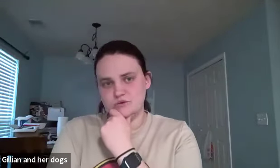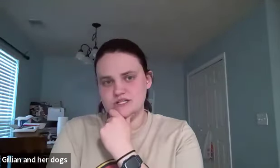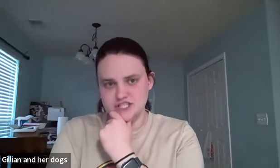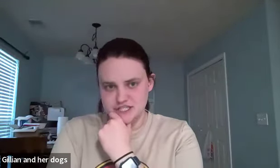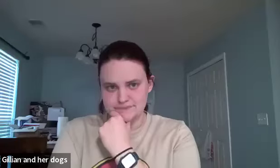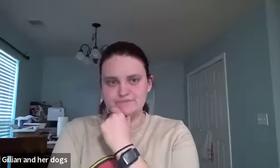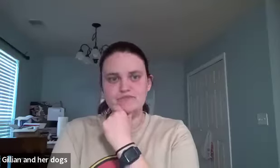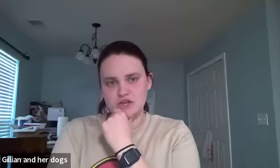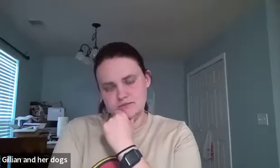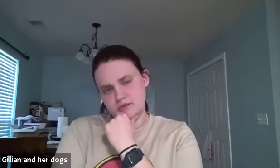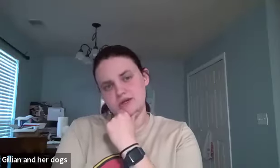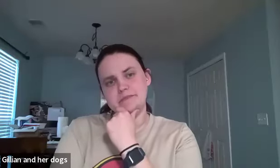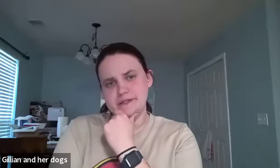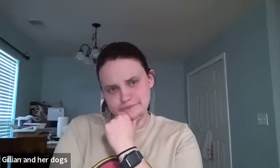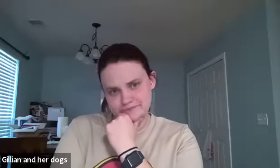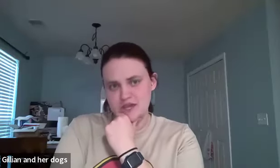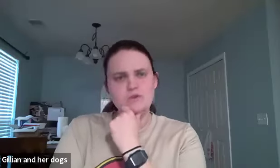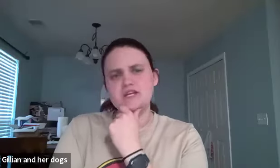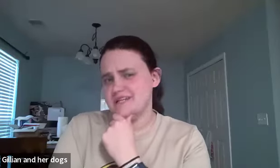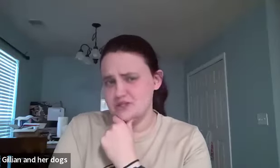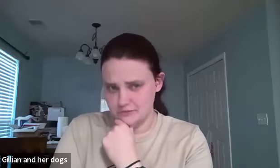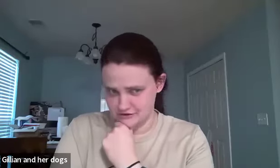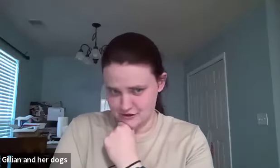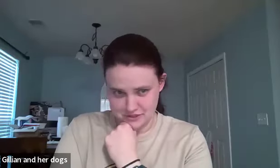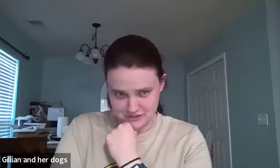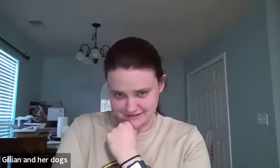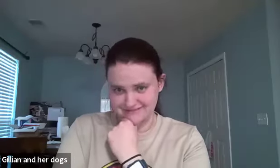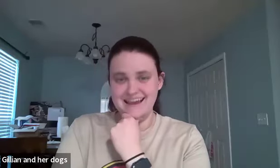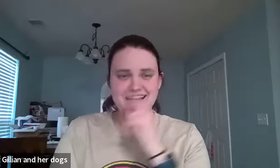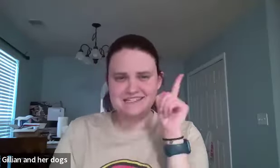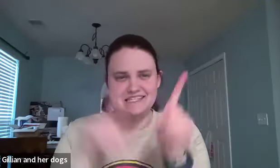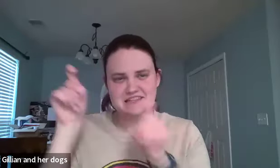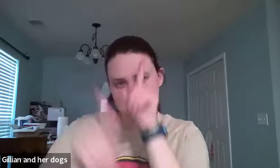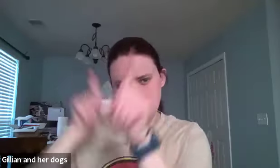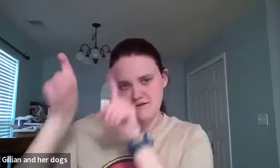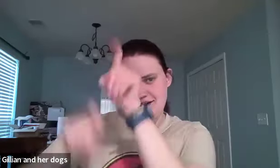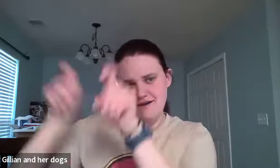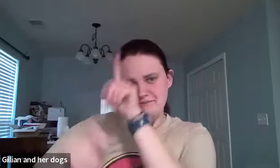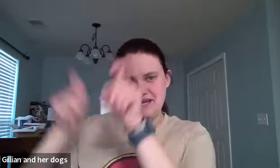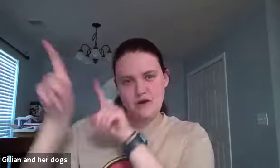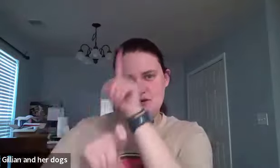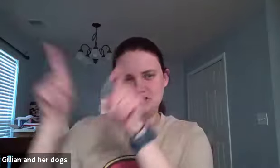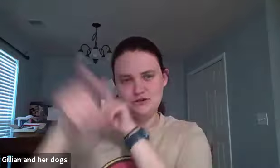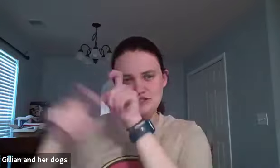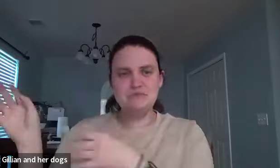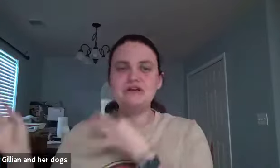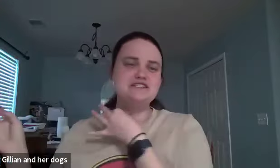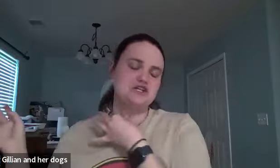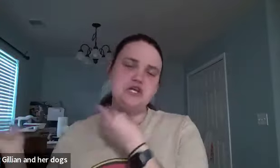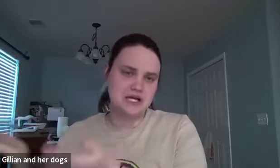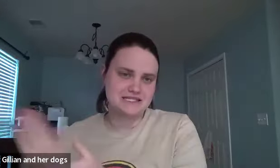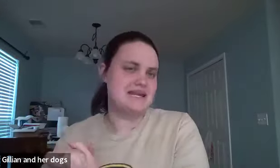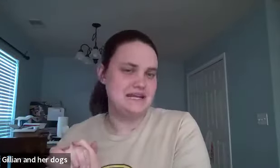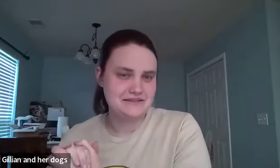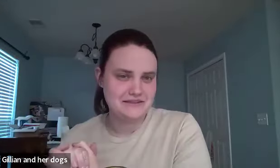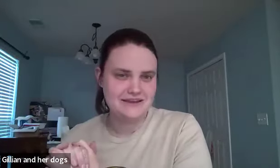ask questions. They're gonna be like, what do you mean? What do you mean you're a motorcycle person? I can see them being all question, more because they're curious than